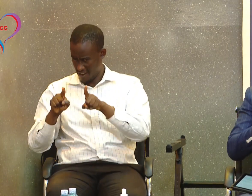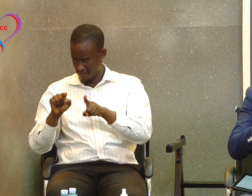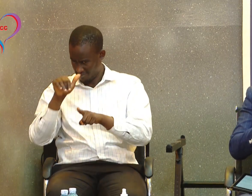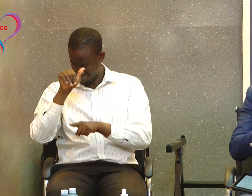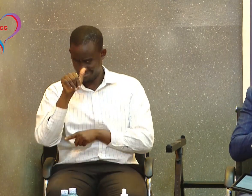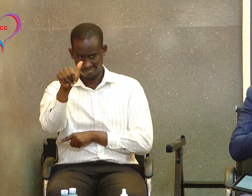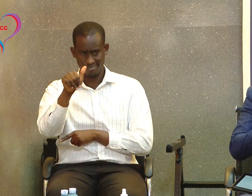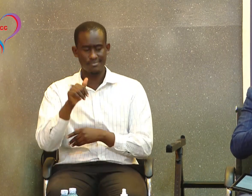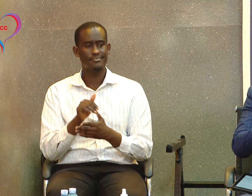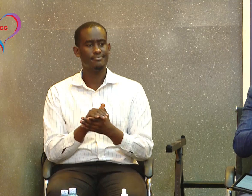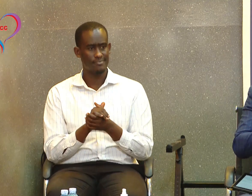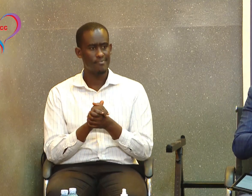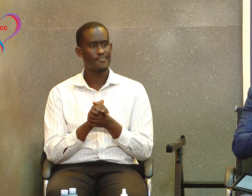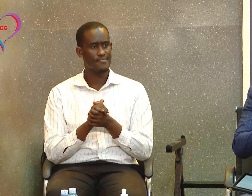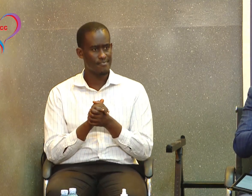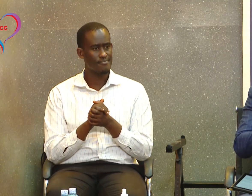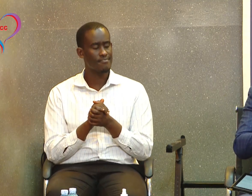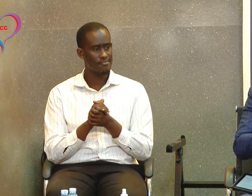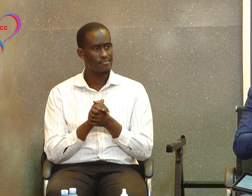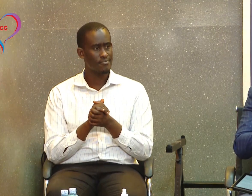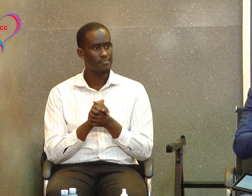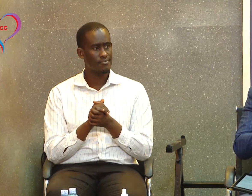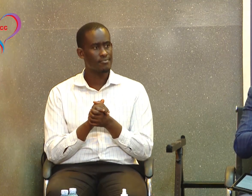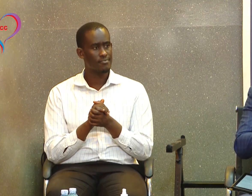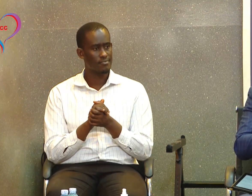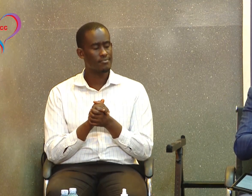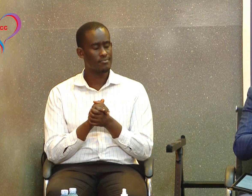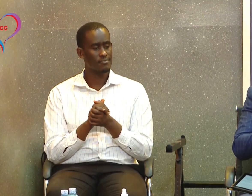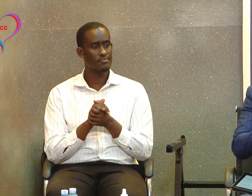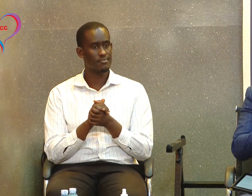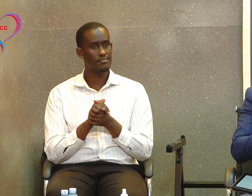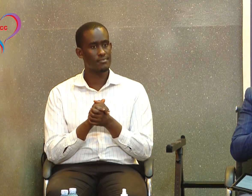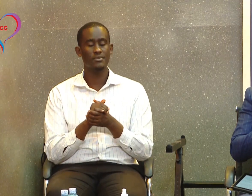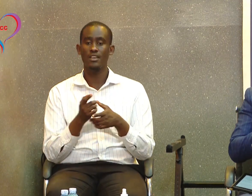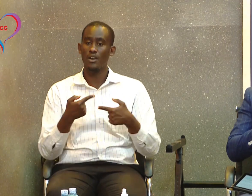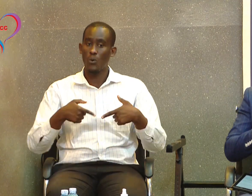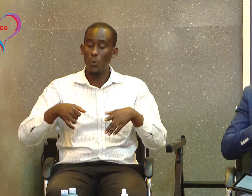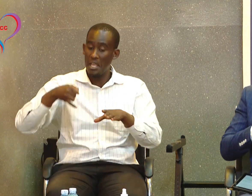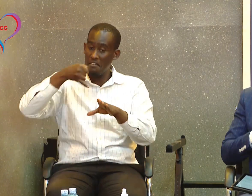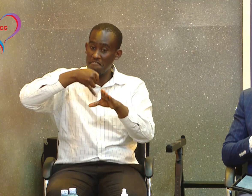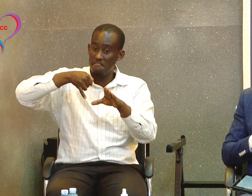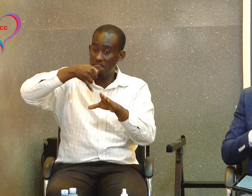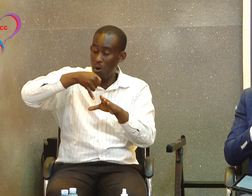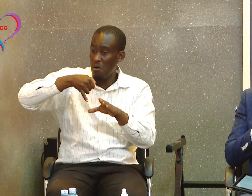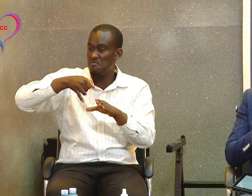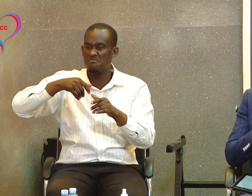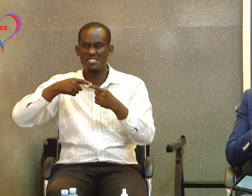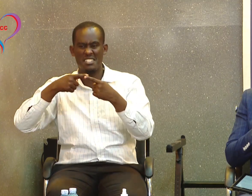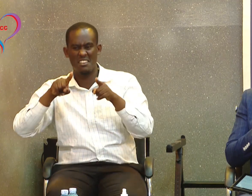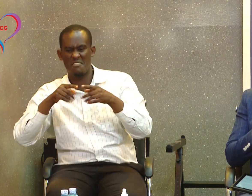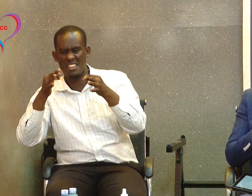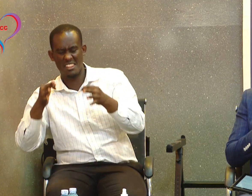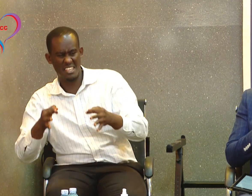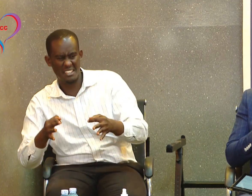go wherever and whenever all the time we are involved in everything because we don't know who we are. Ensonga